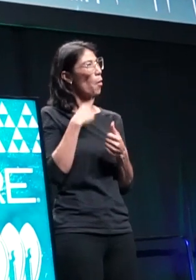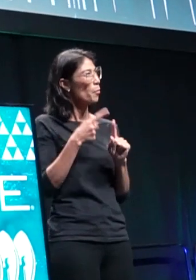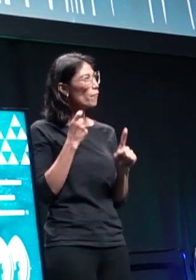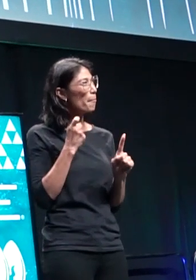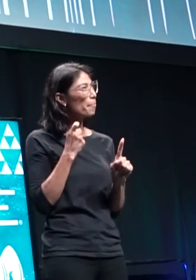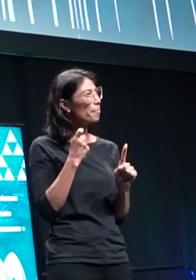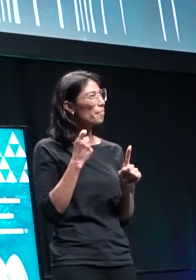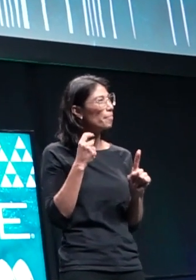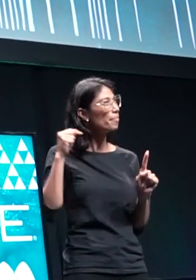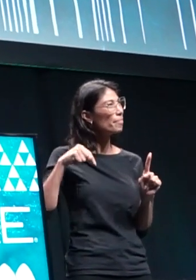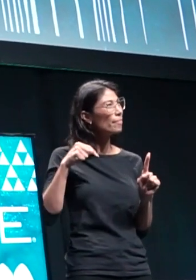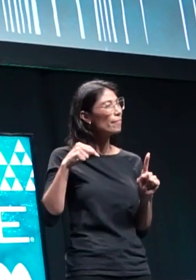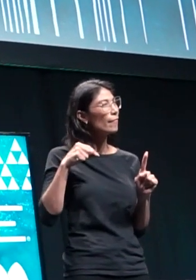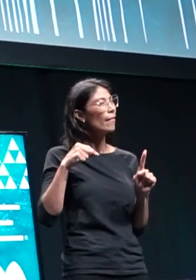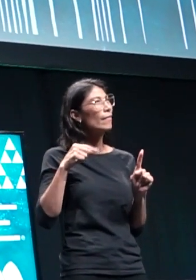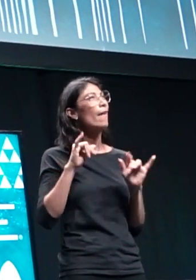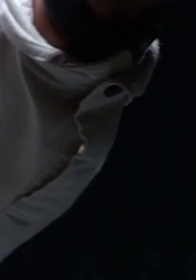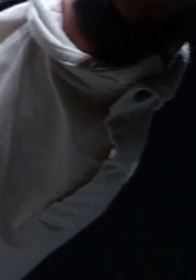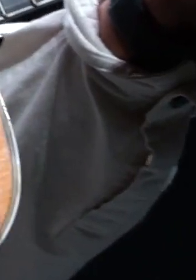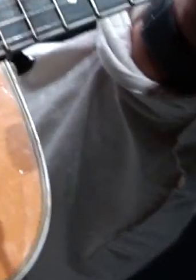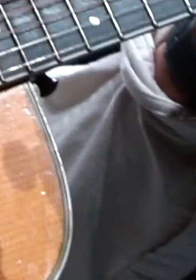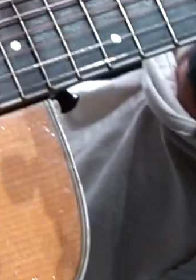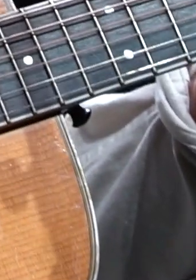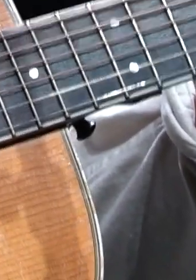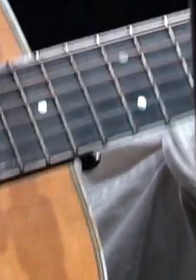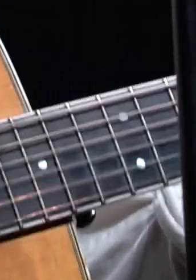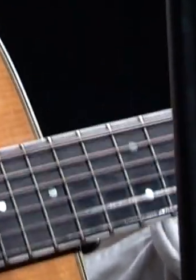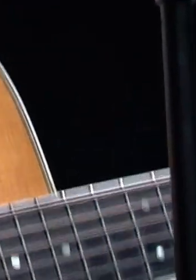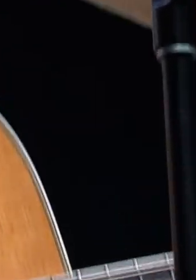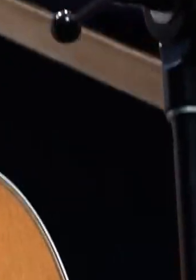island, we do it island style.